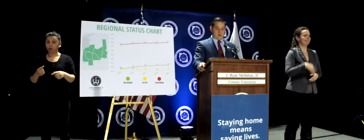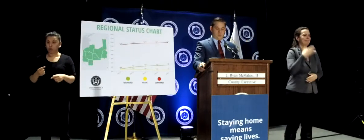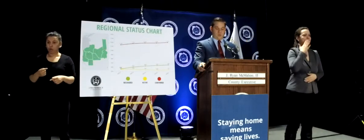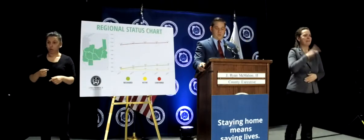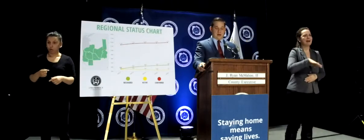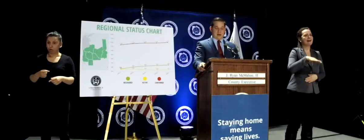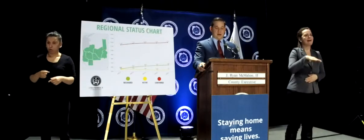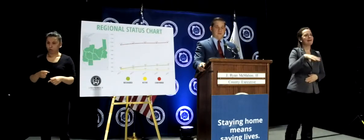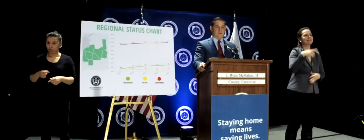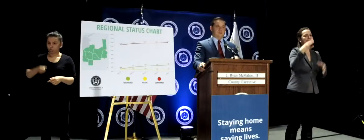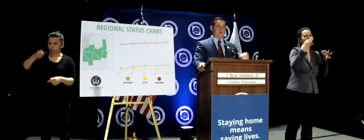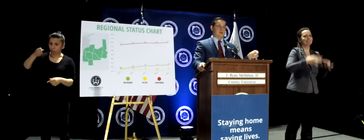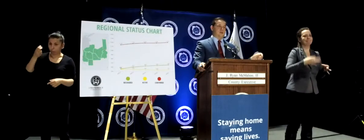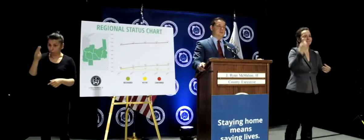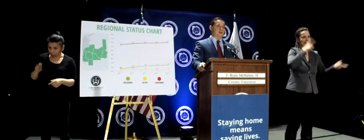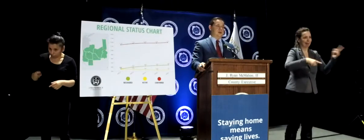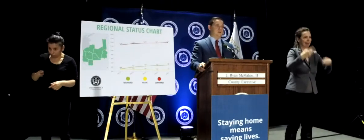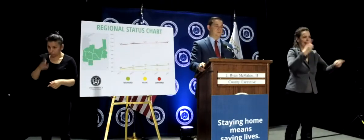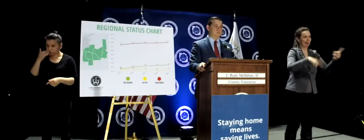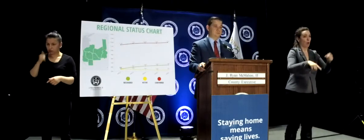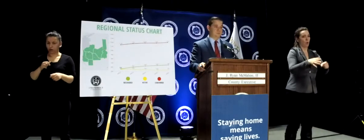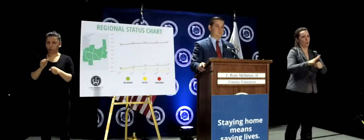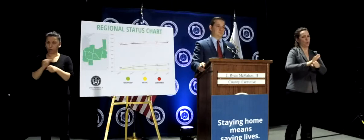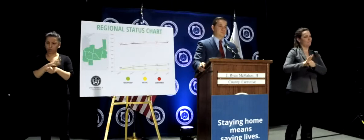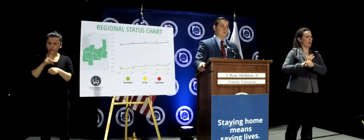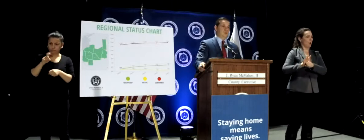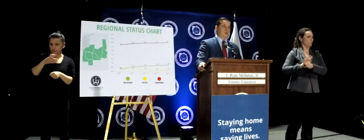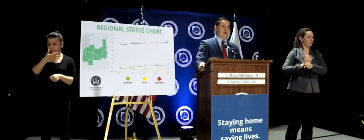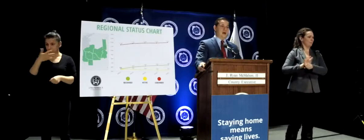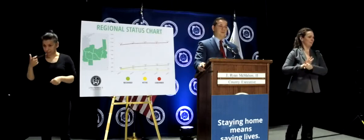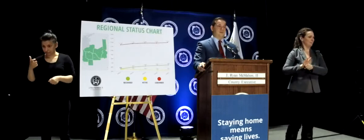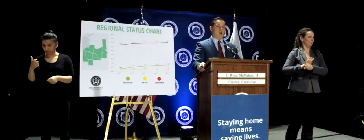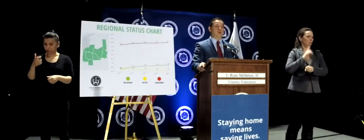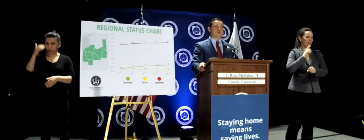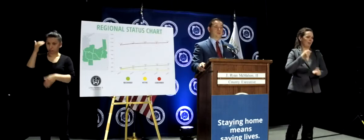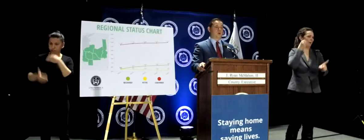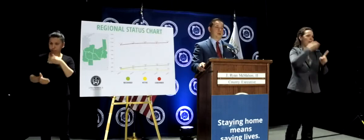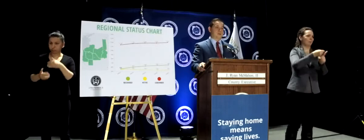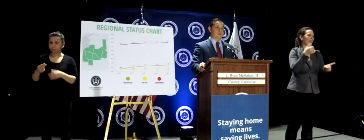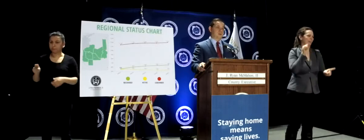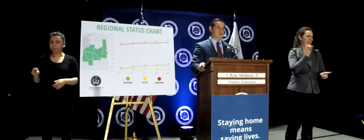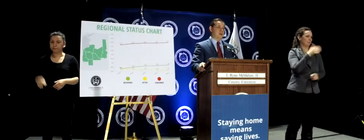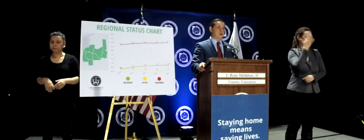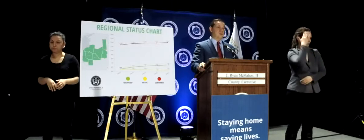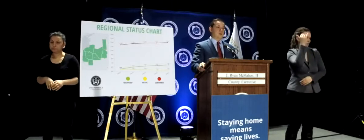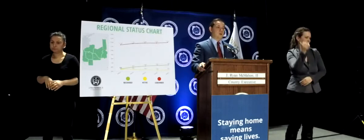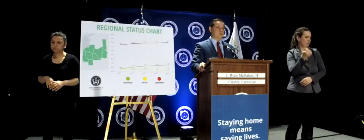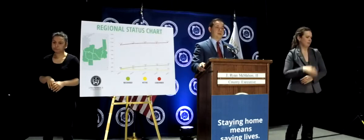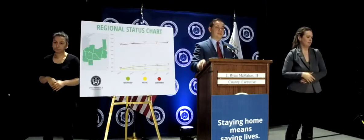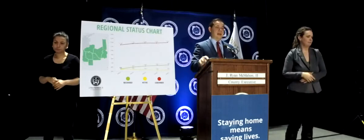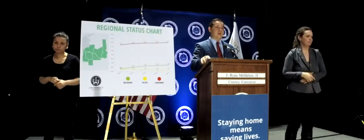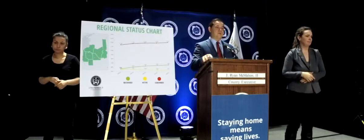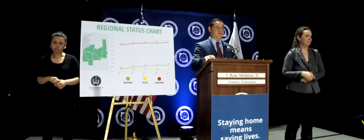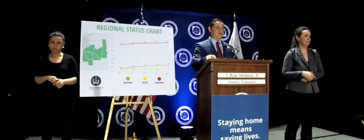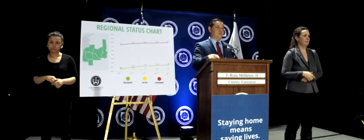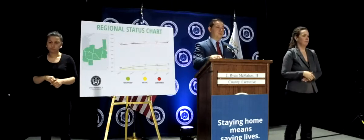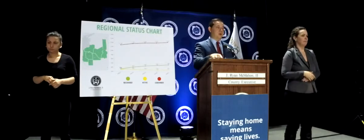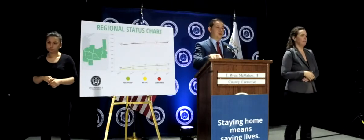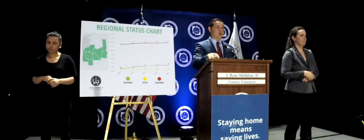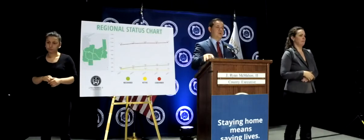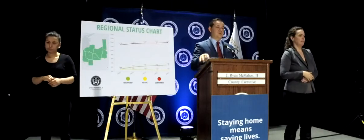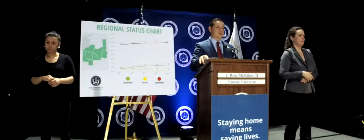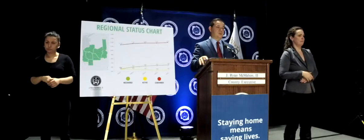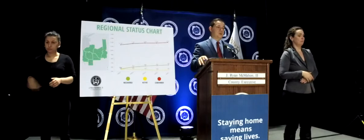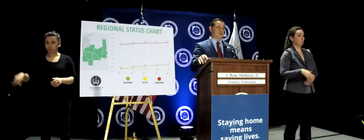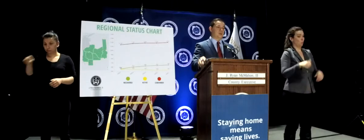campus, we would not have 600 cases right now. We would have hundreds of more cases. So they sacrificed for the